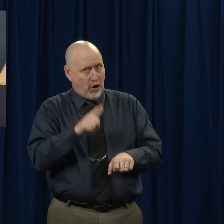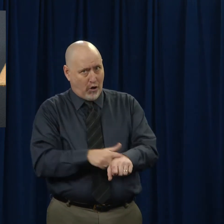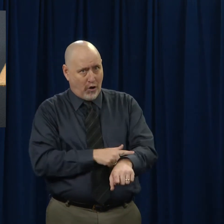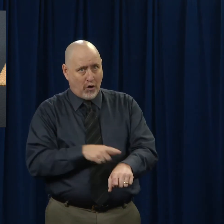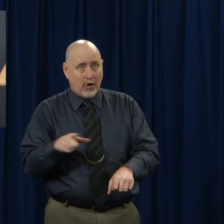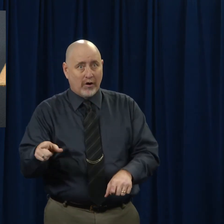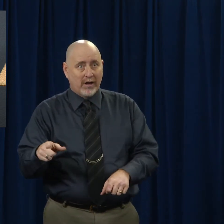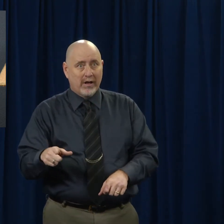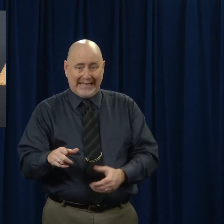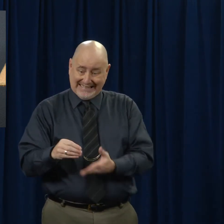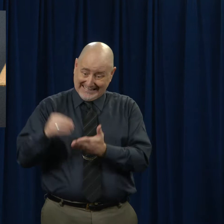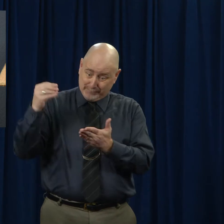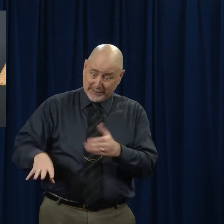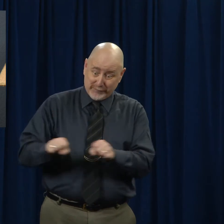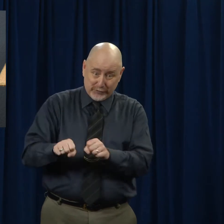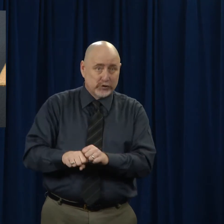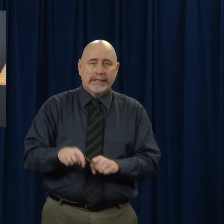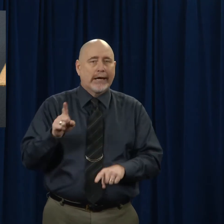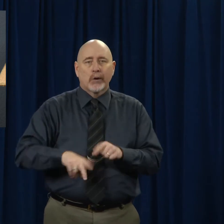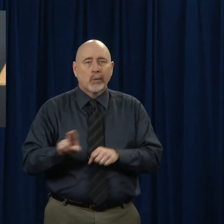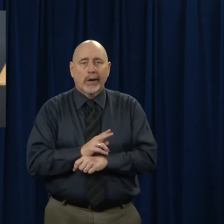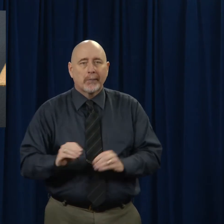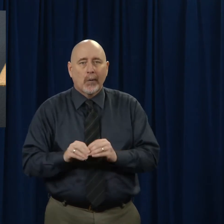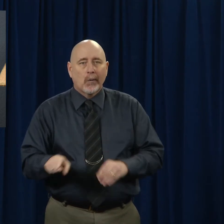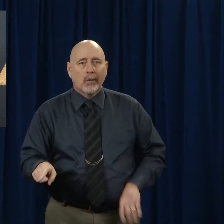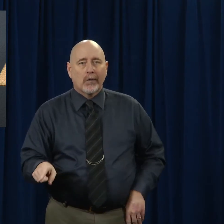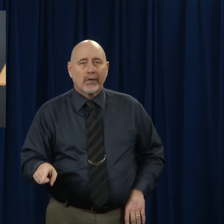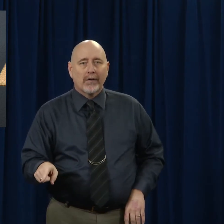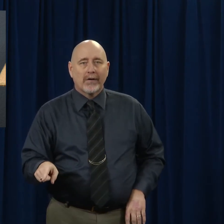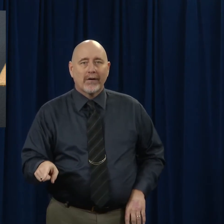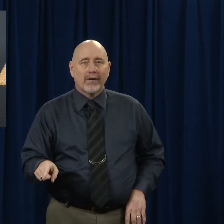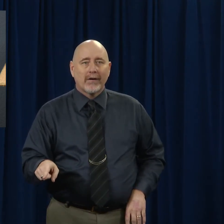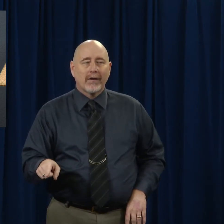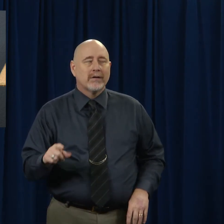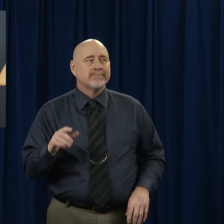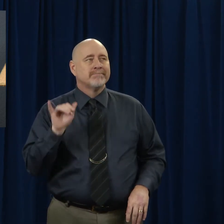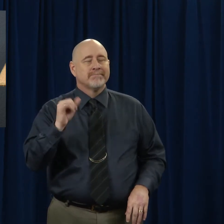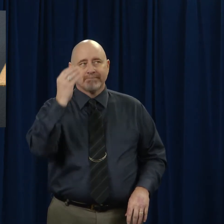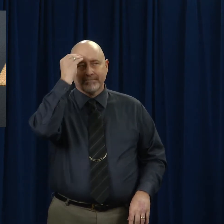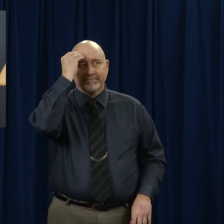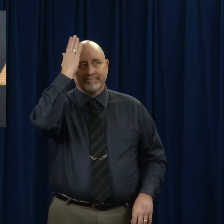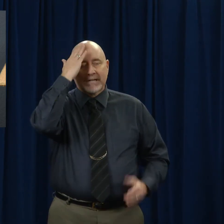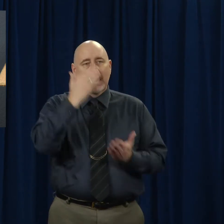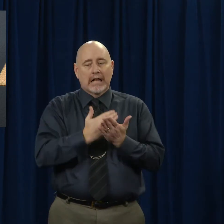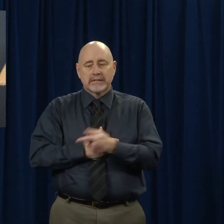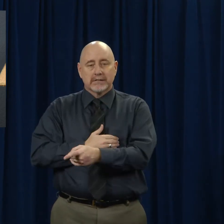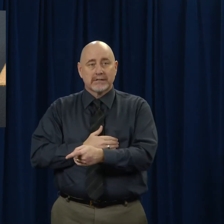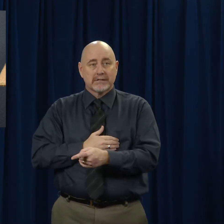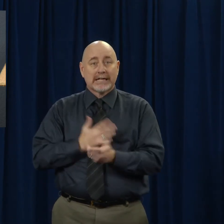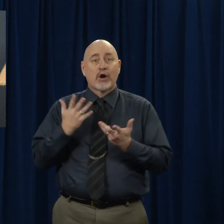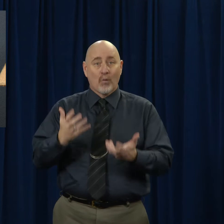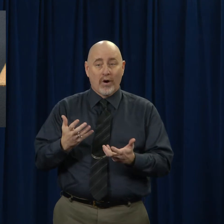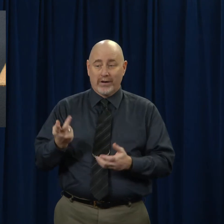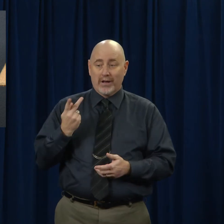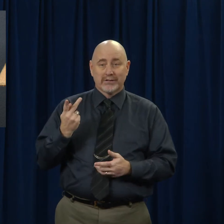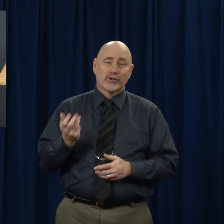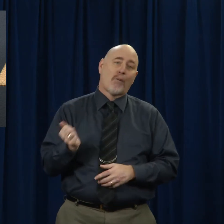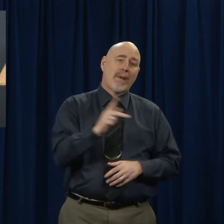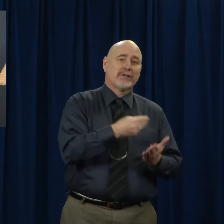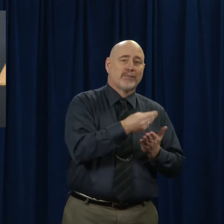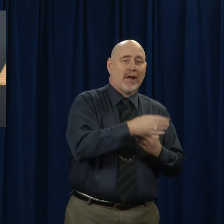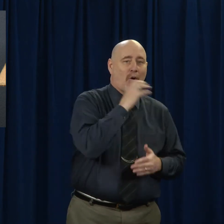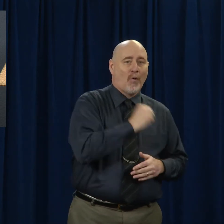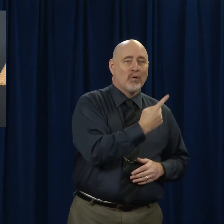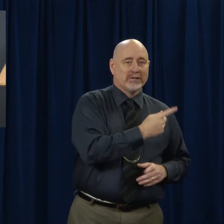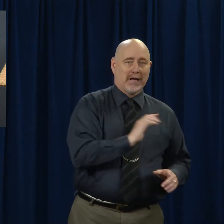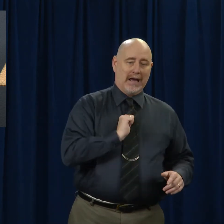long, he had a pair of very expensive shoes that he couldn't wear. He learned a lesson and incidentally wanted us to go back to the